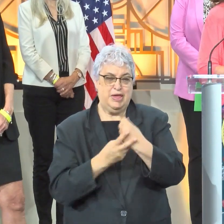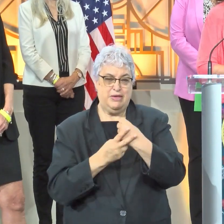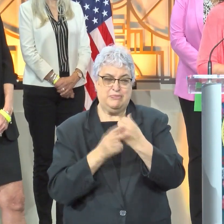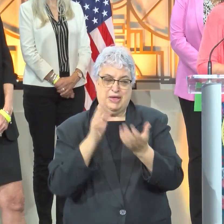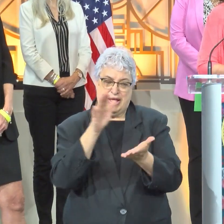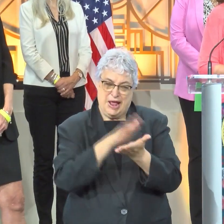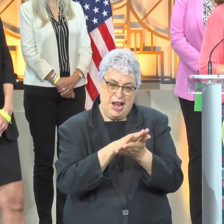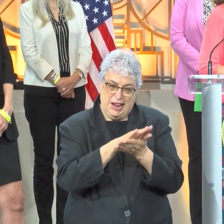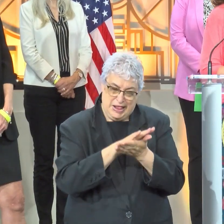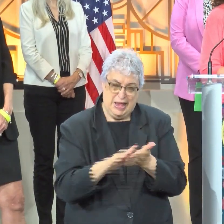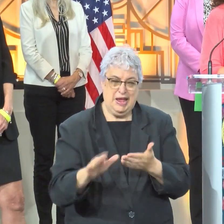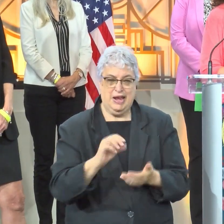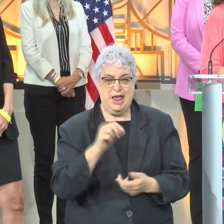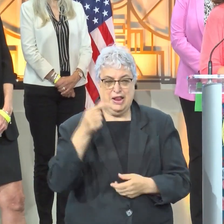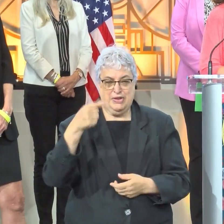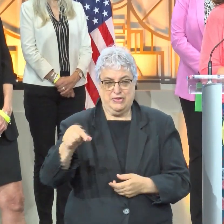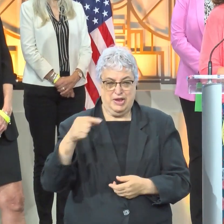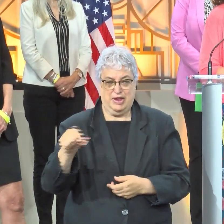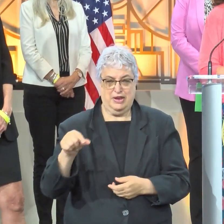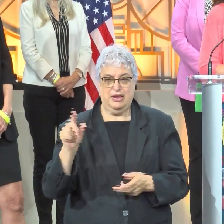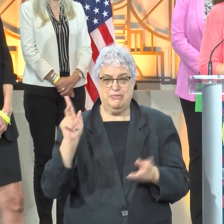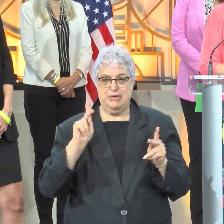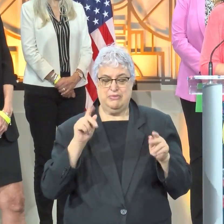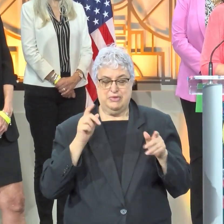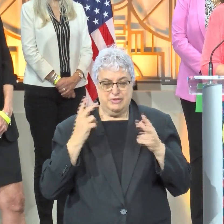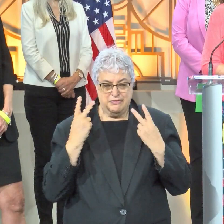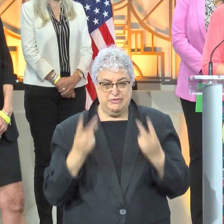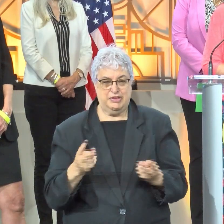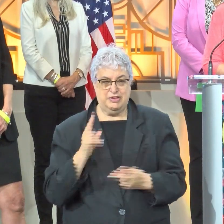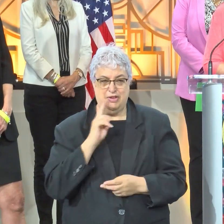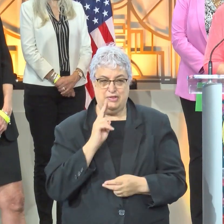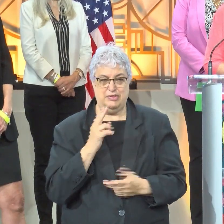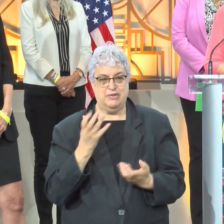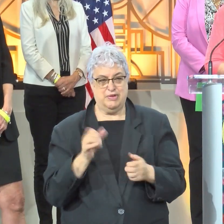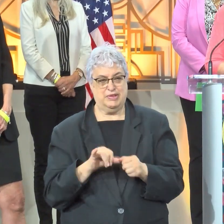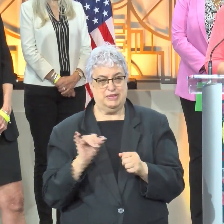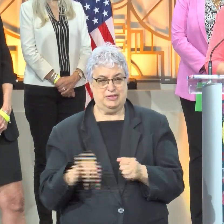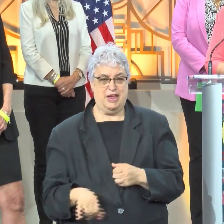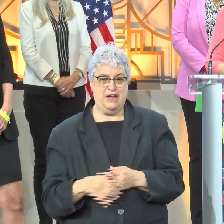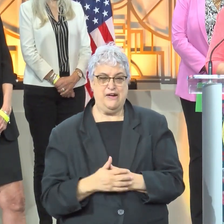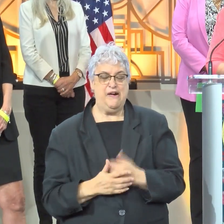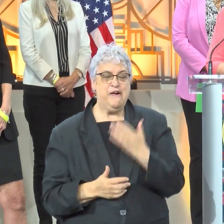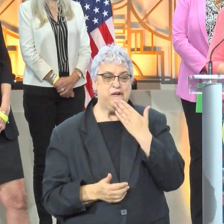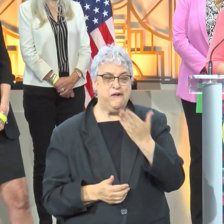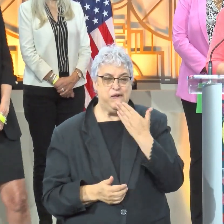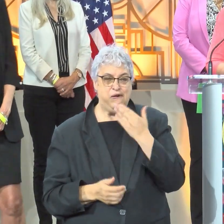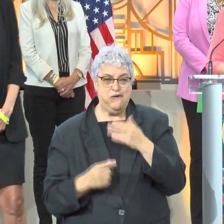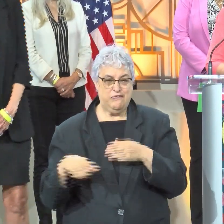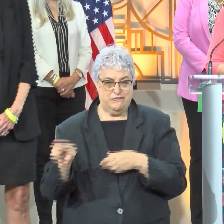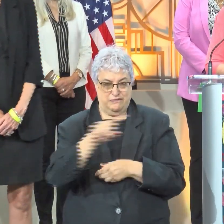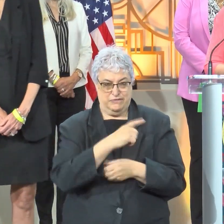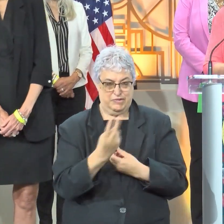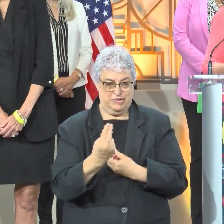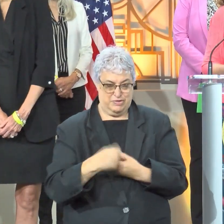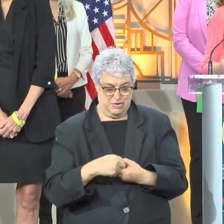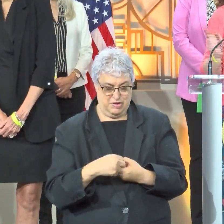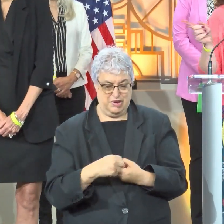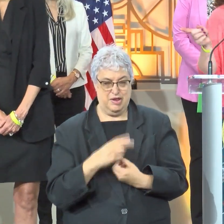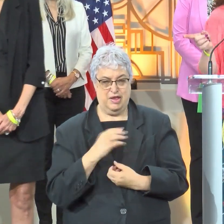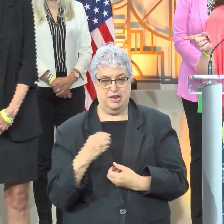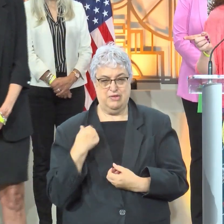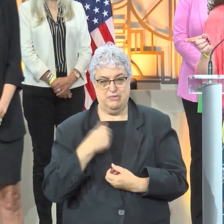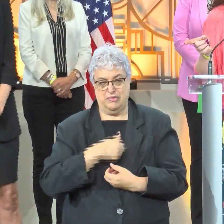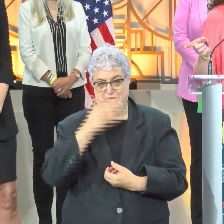greenest so that anybody who comes through Houston, they just don't want to leave. Thank you for joining us in this effort, and we know